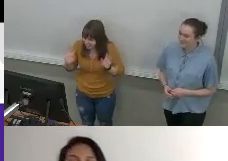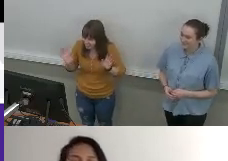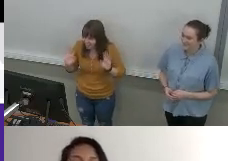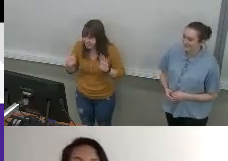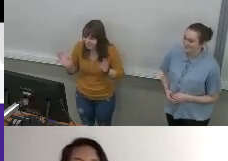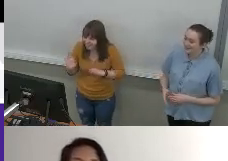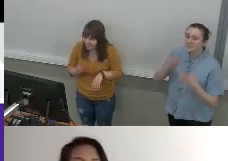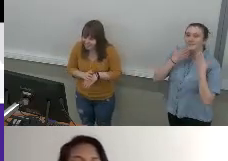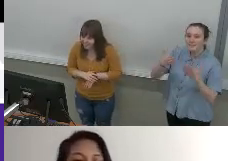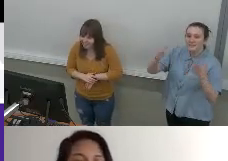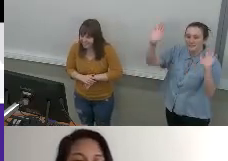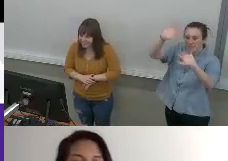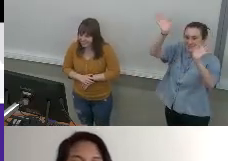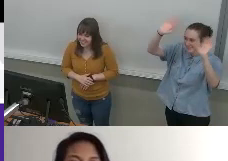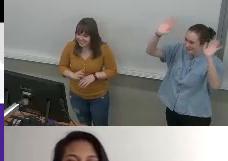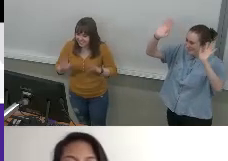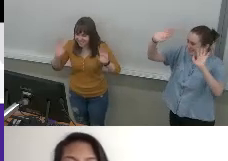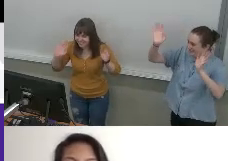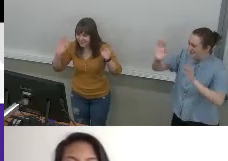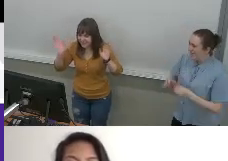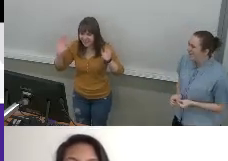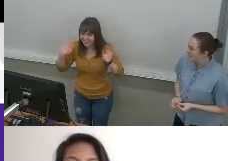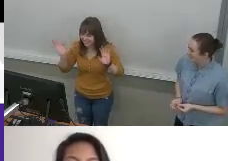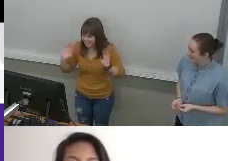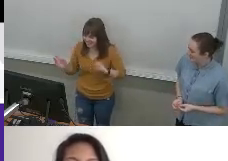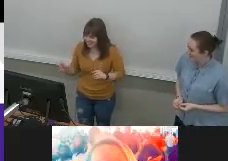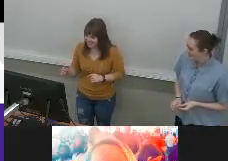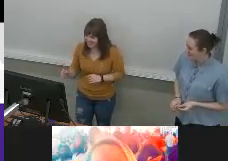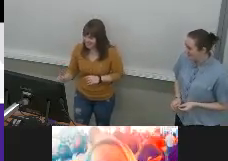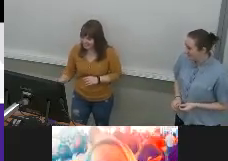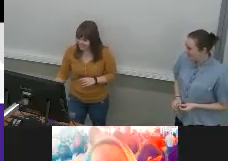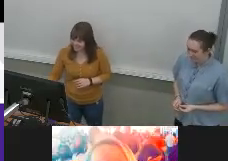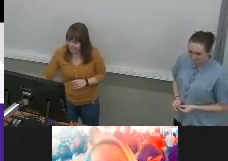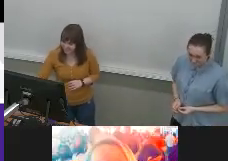day. Bye. Bye-bye. Bye.